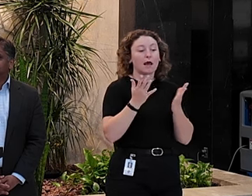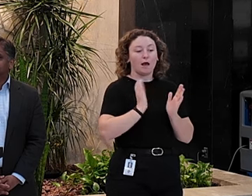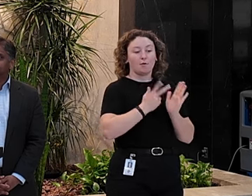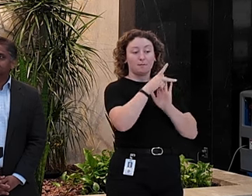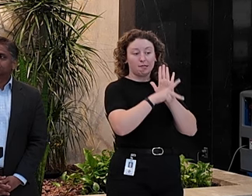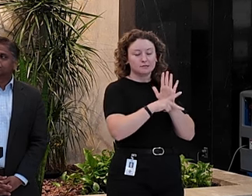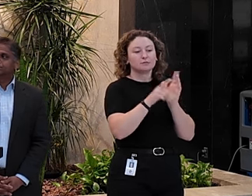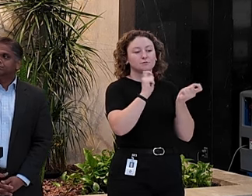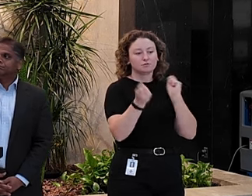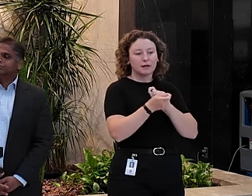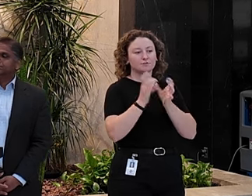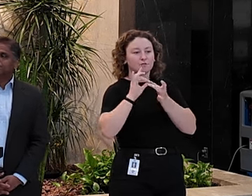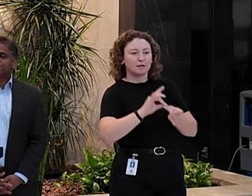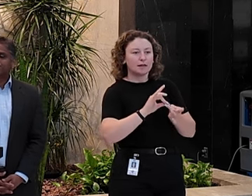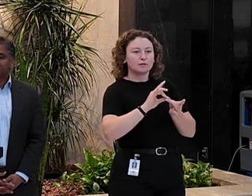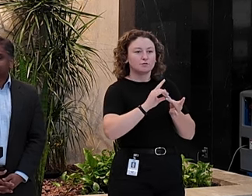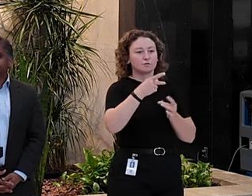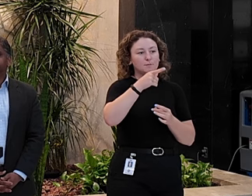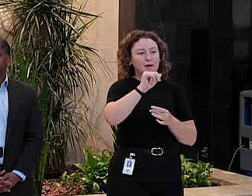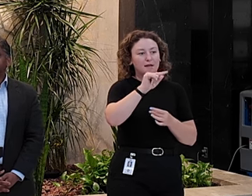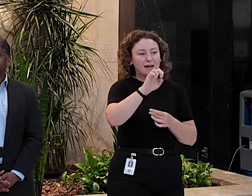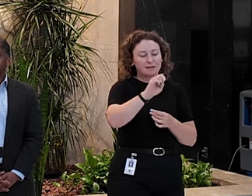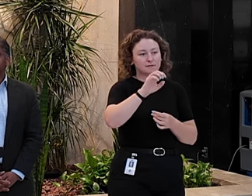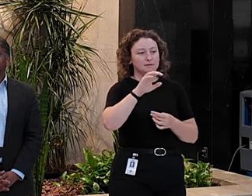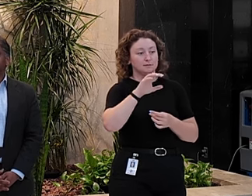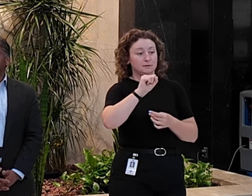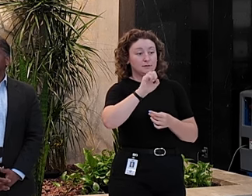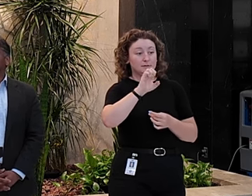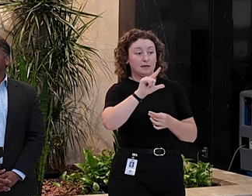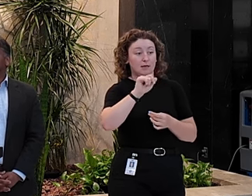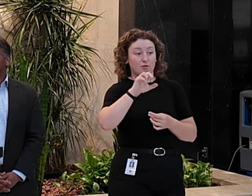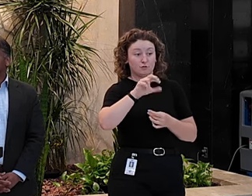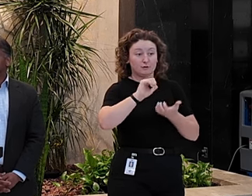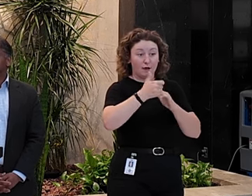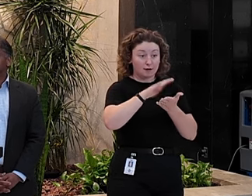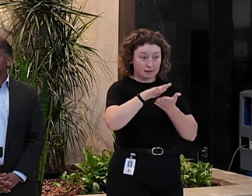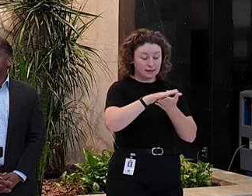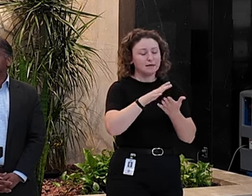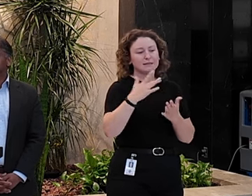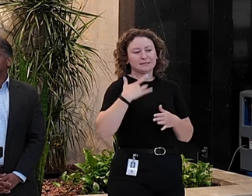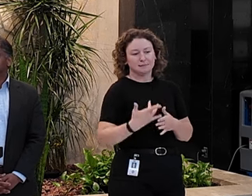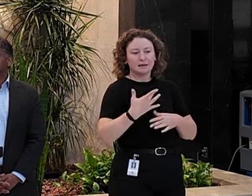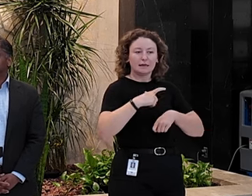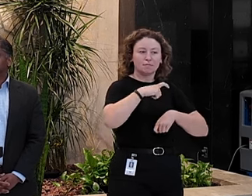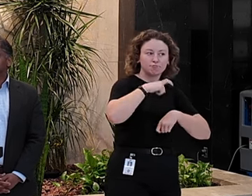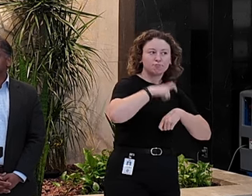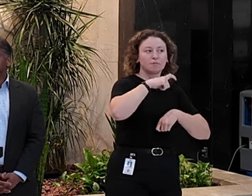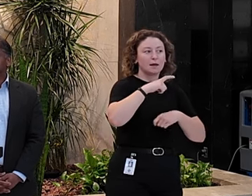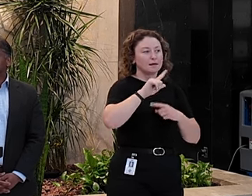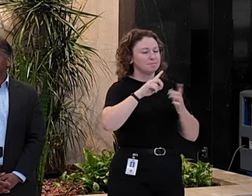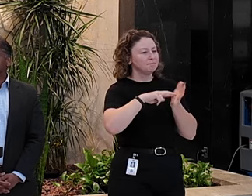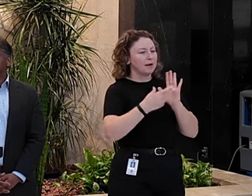protocols associated with how those plate settlers are done. Normally they're done on an on-demand basis. That means an operator would go